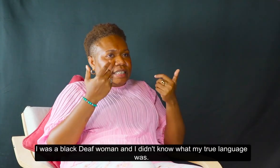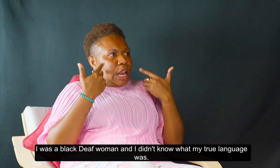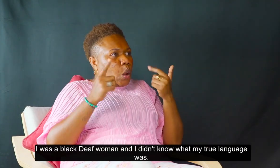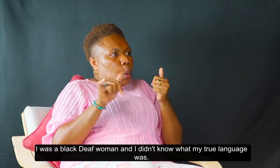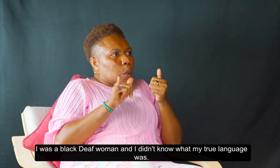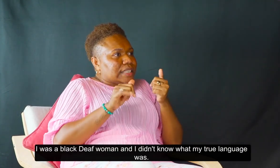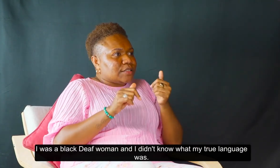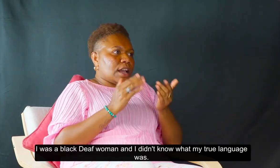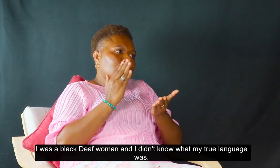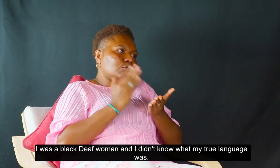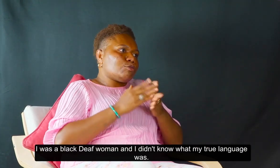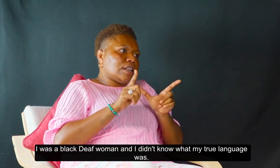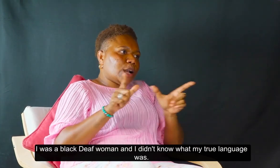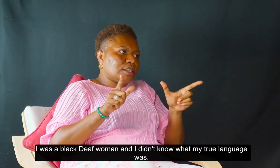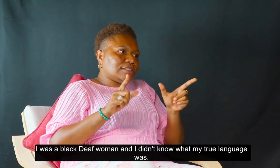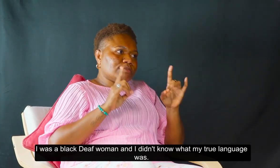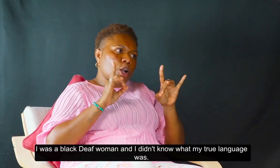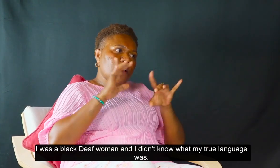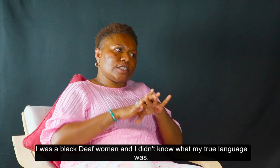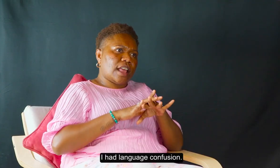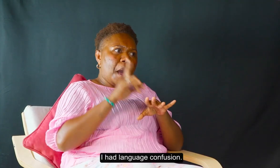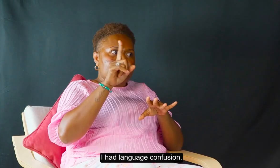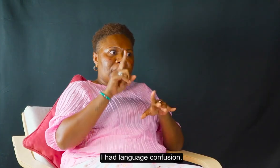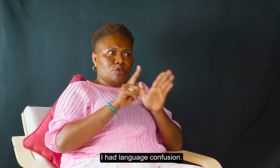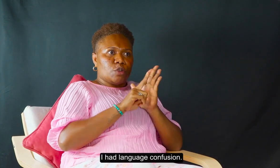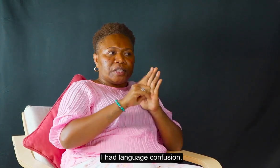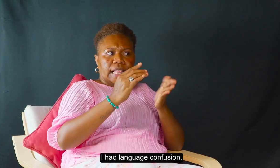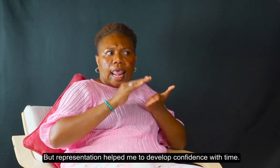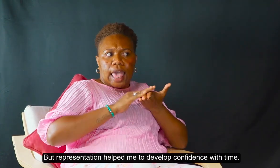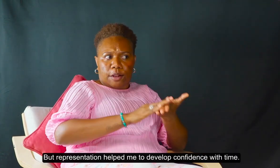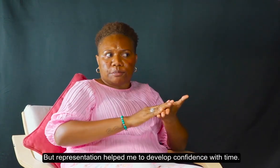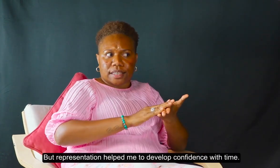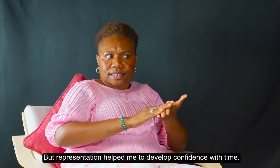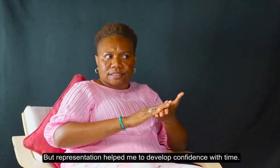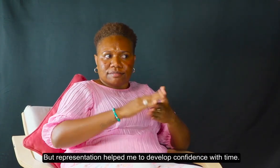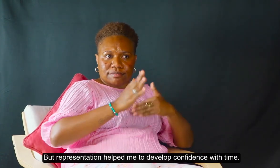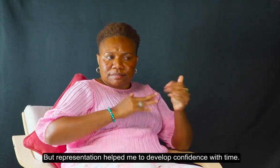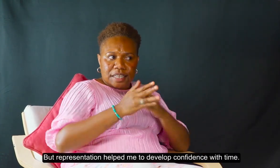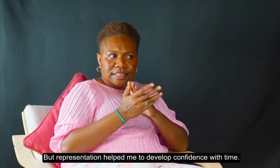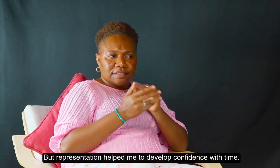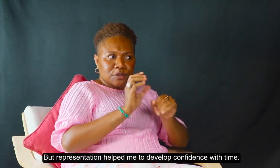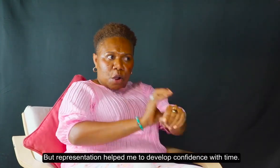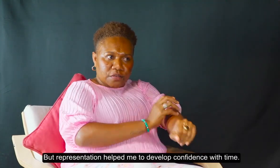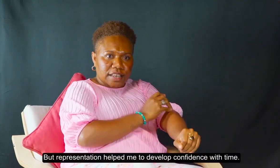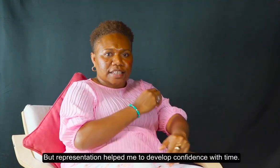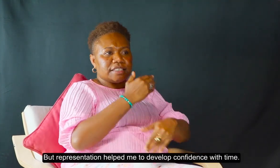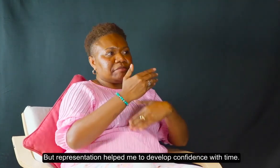and I didn't know what my true language was. I had language confusion, but representation helped me to develop confidence with